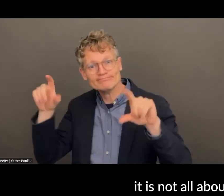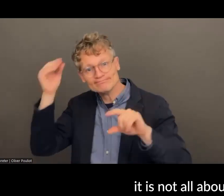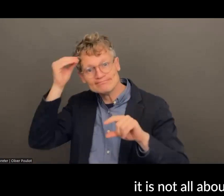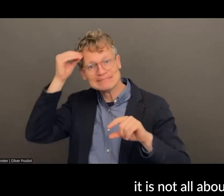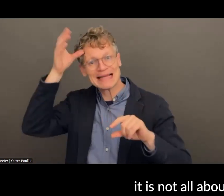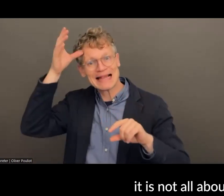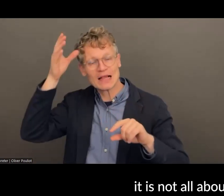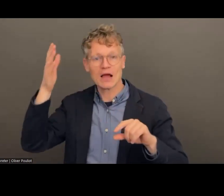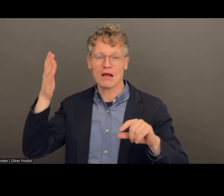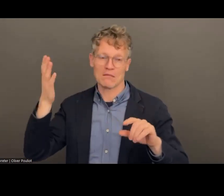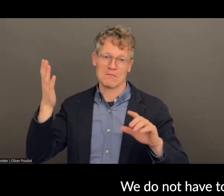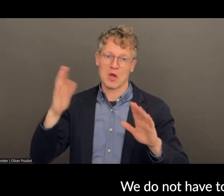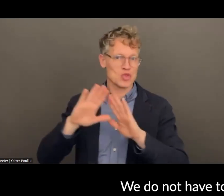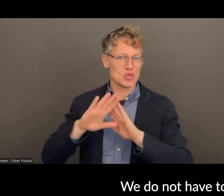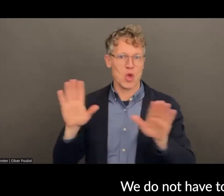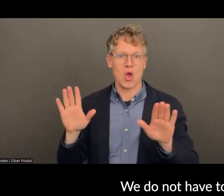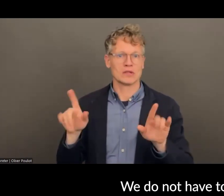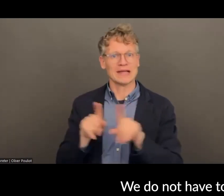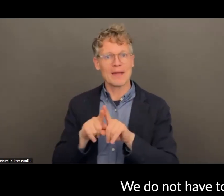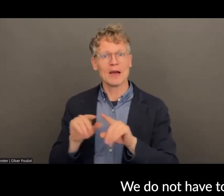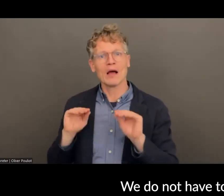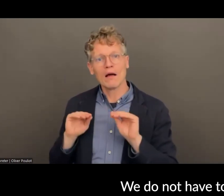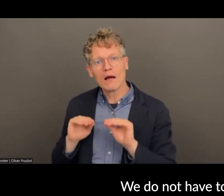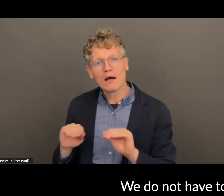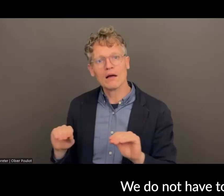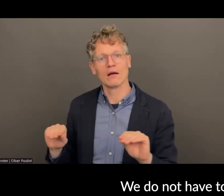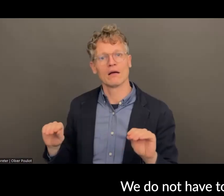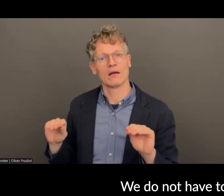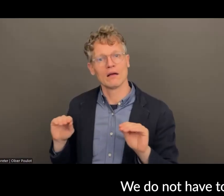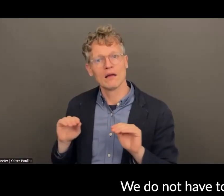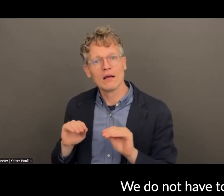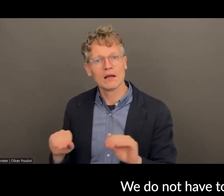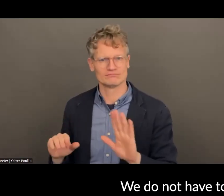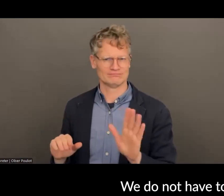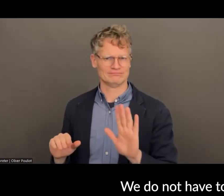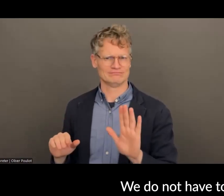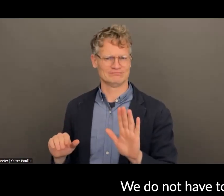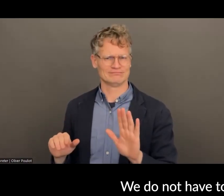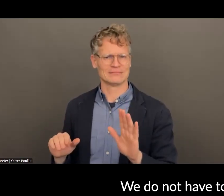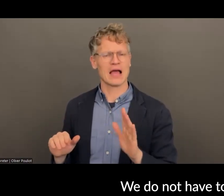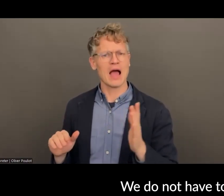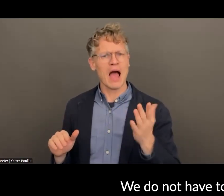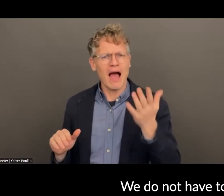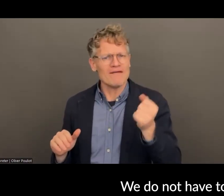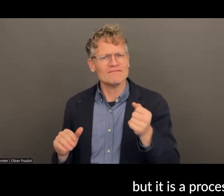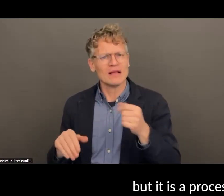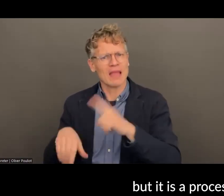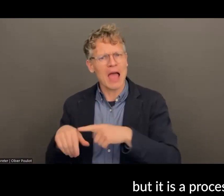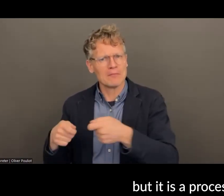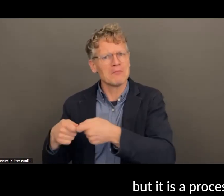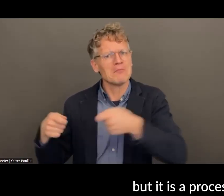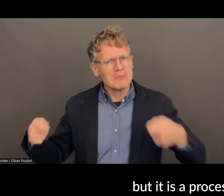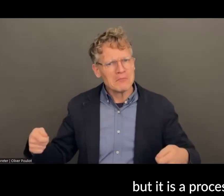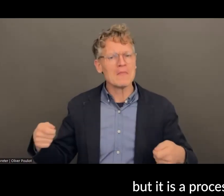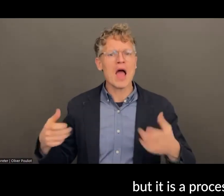down the process of training. We do not have to look at it at maybe it is expensive, it is time consuming, but it is a